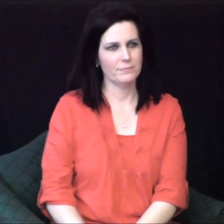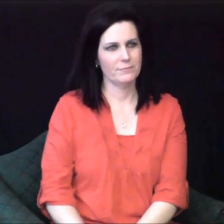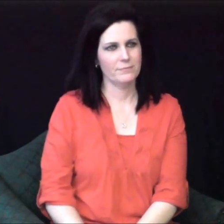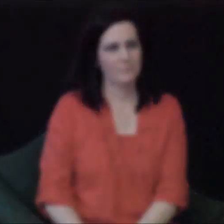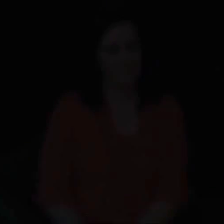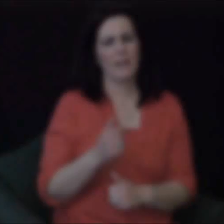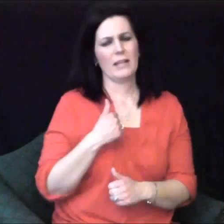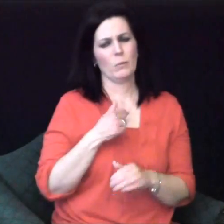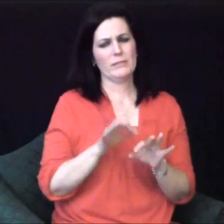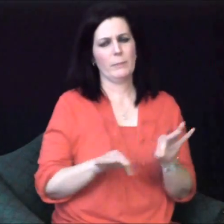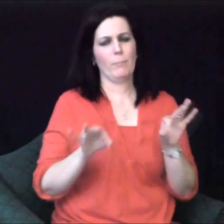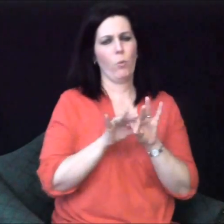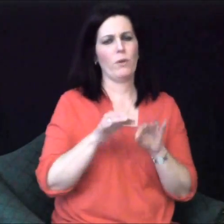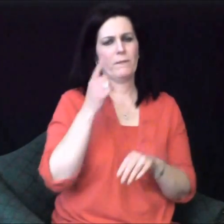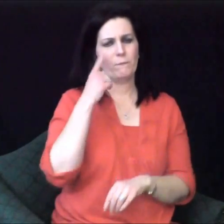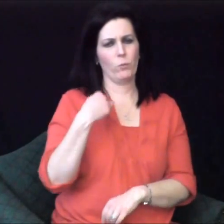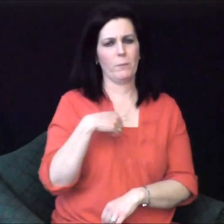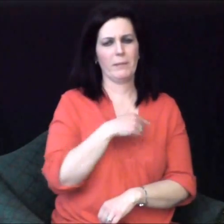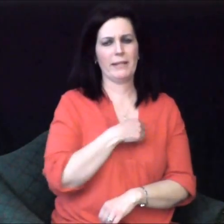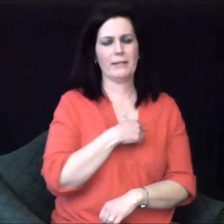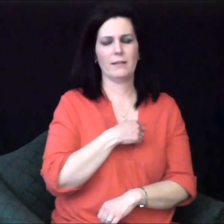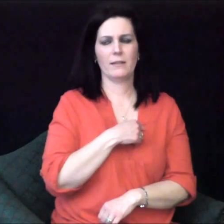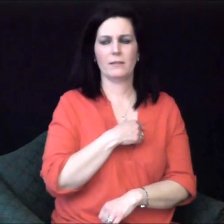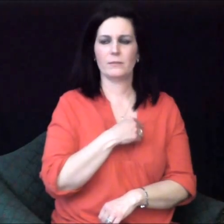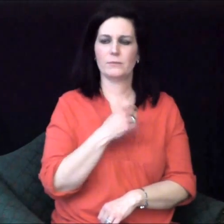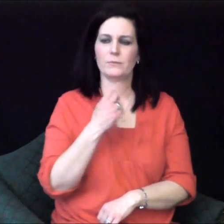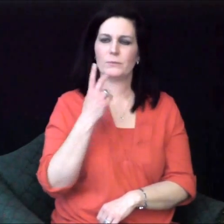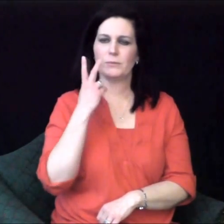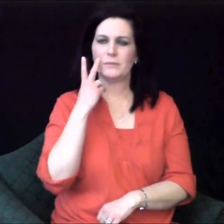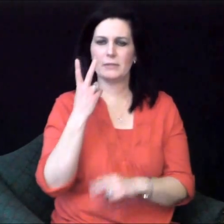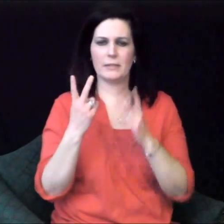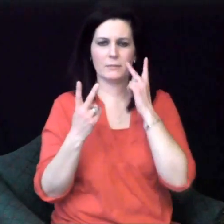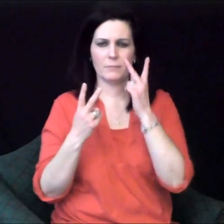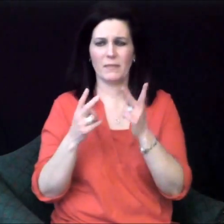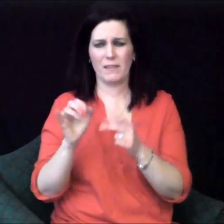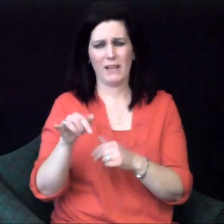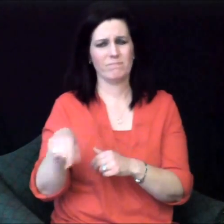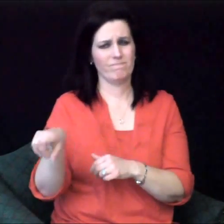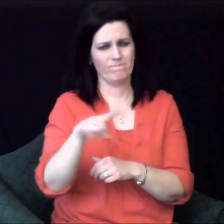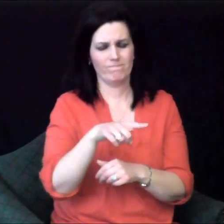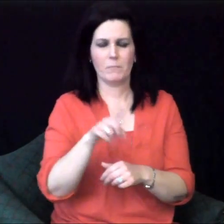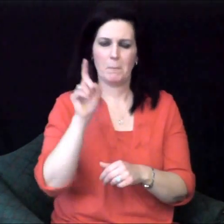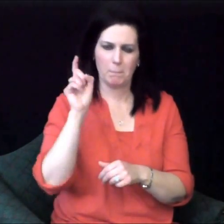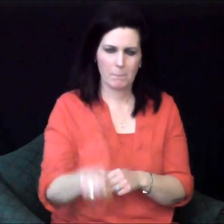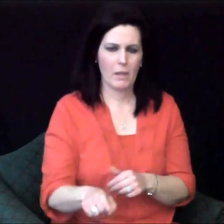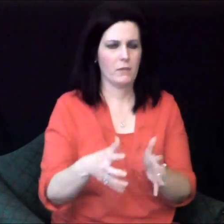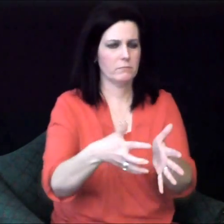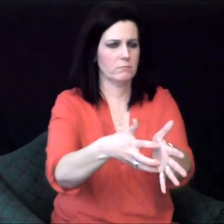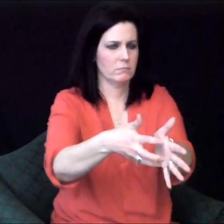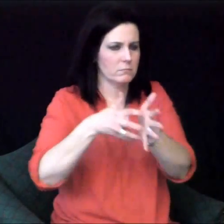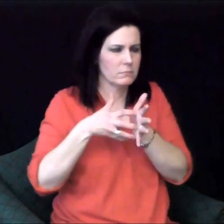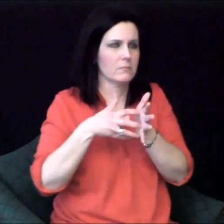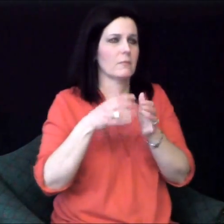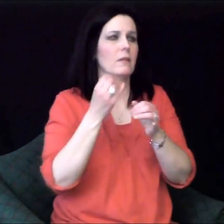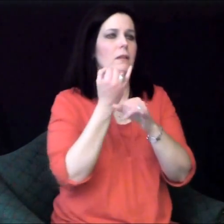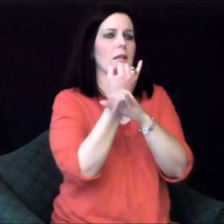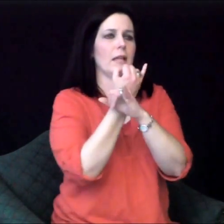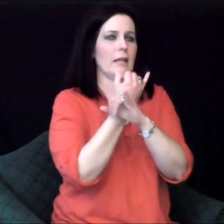language that they need. It's important for me to be able to see that they must